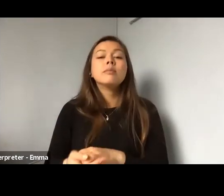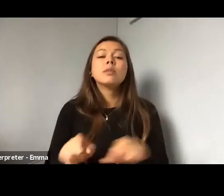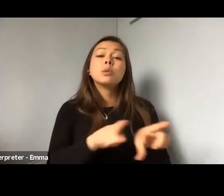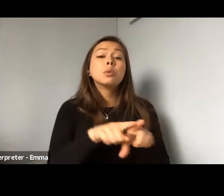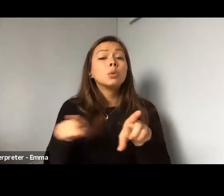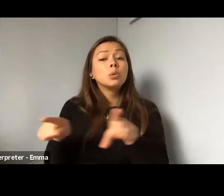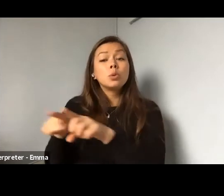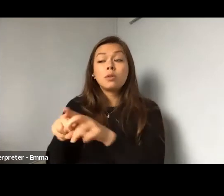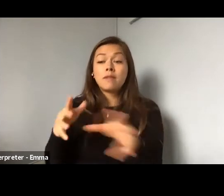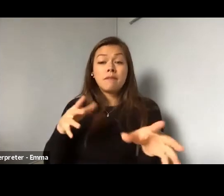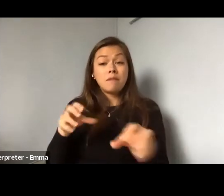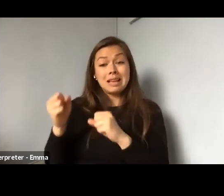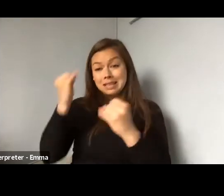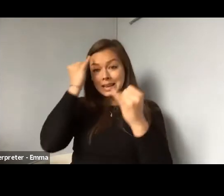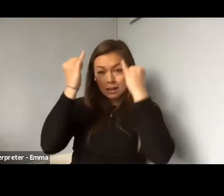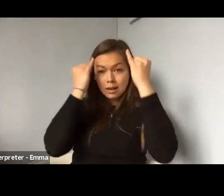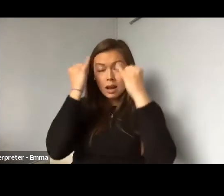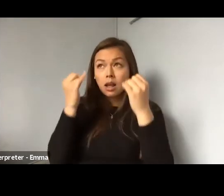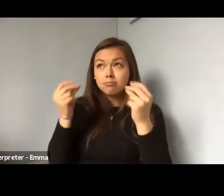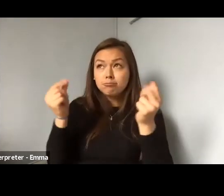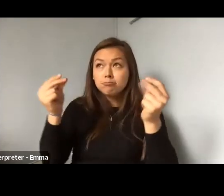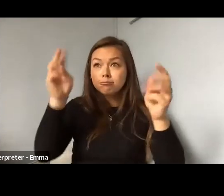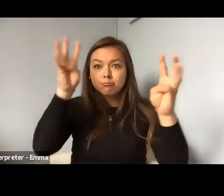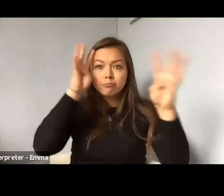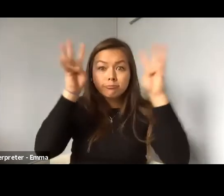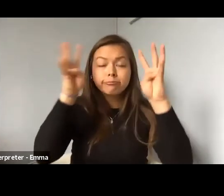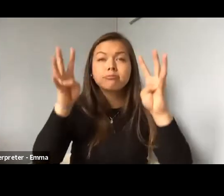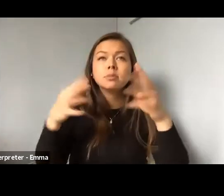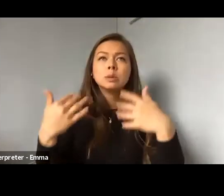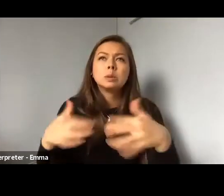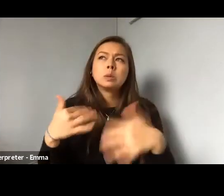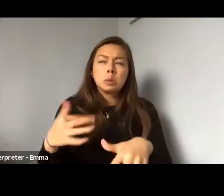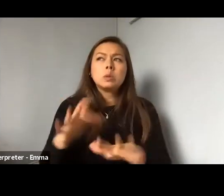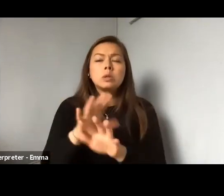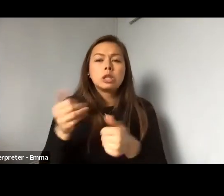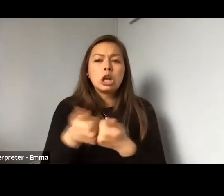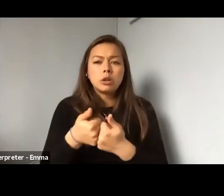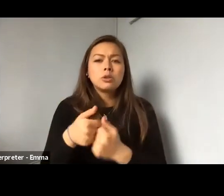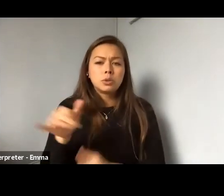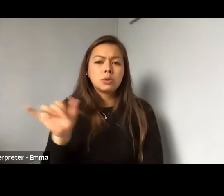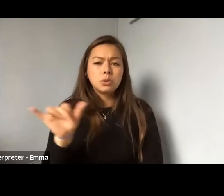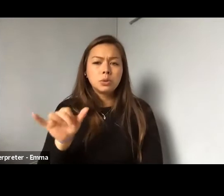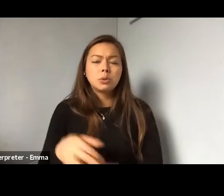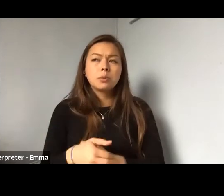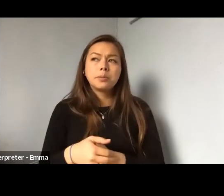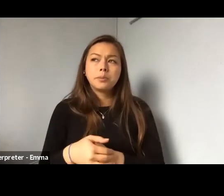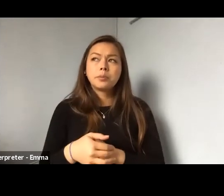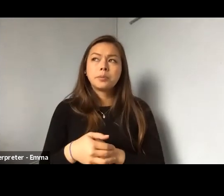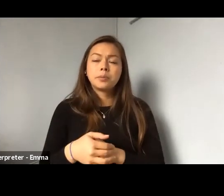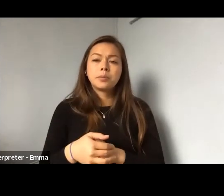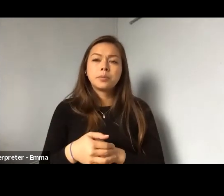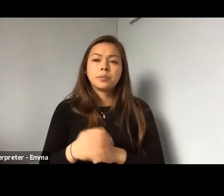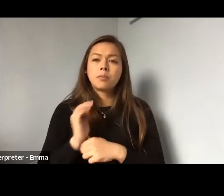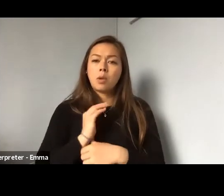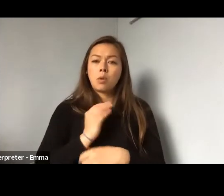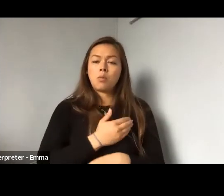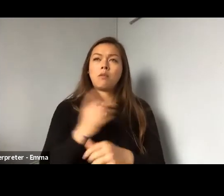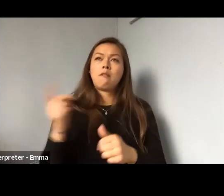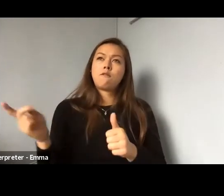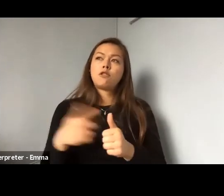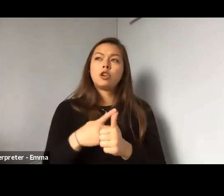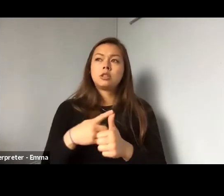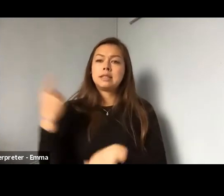being that the first day of our presentation, or our hackathon, sorry,